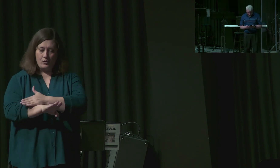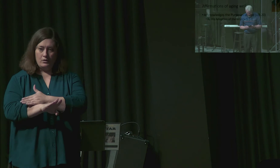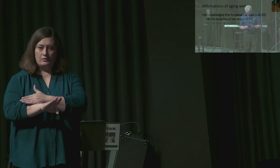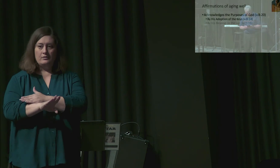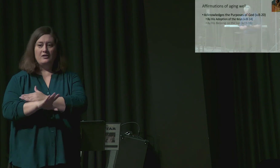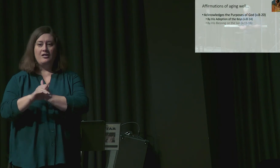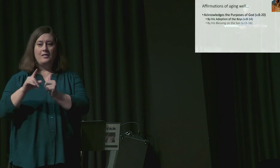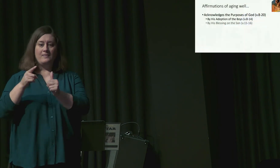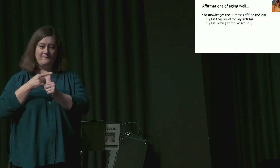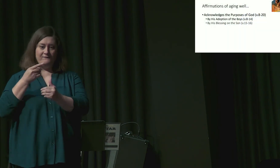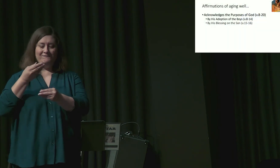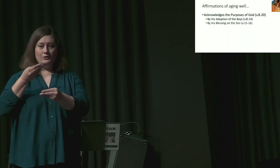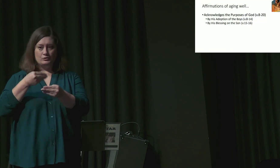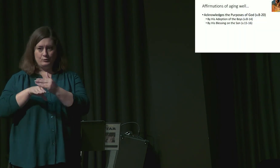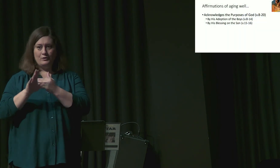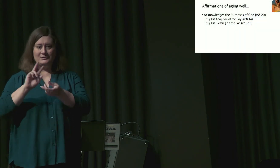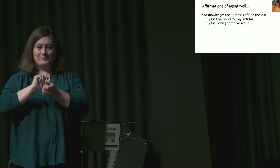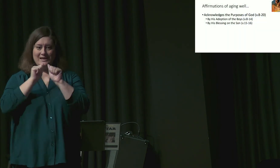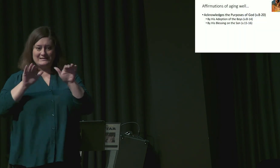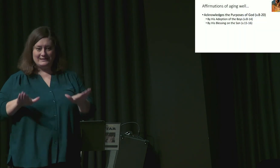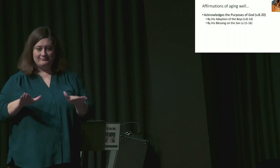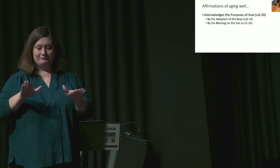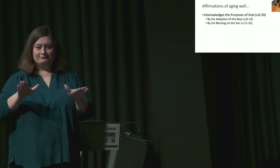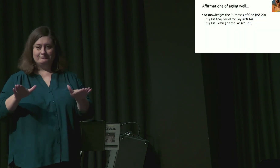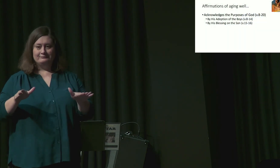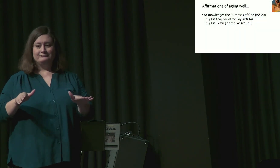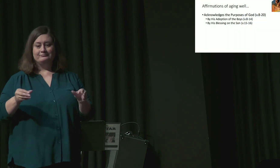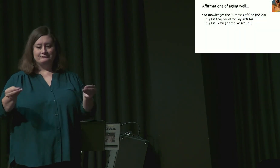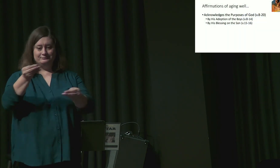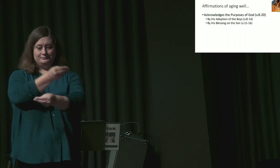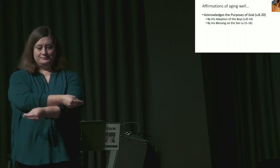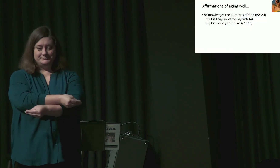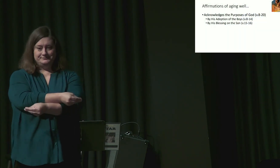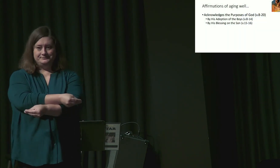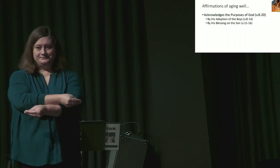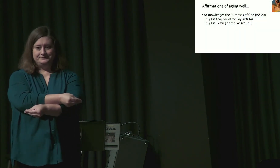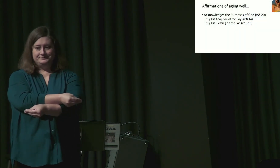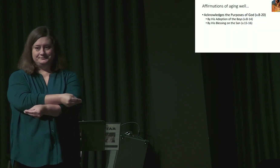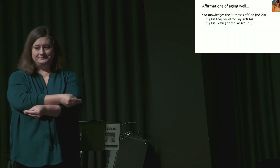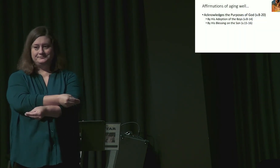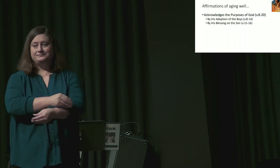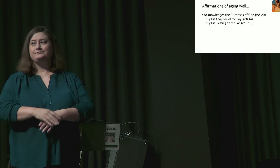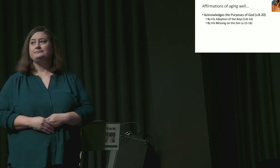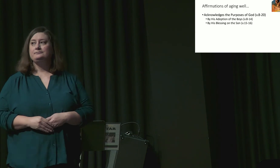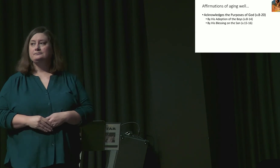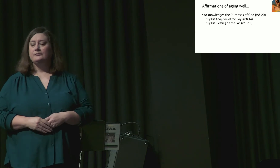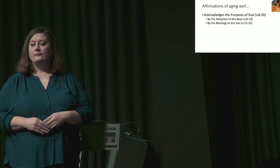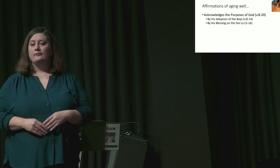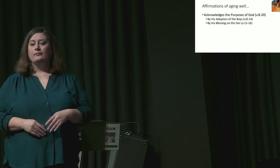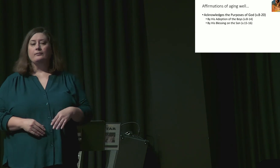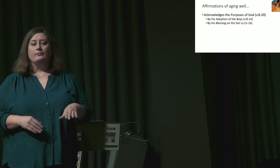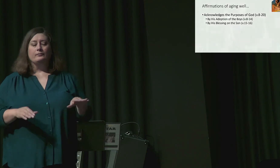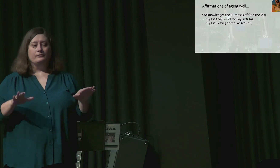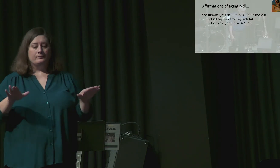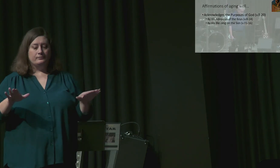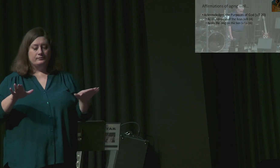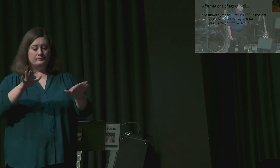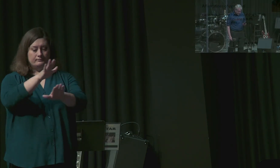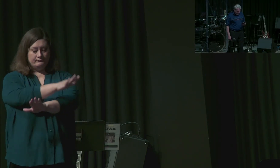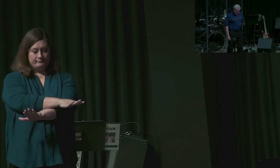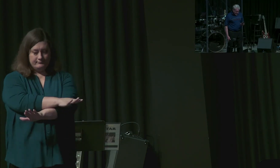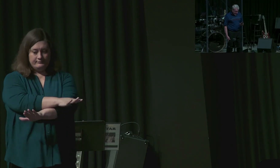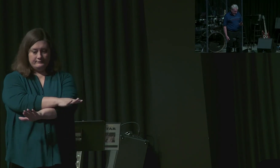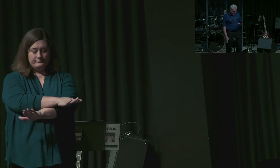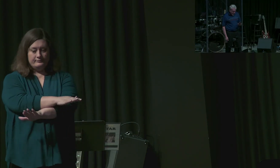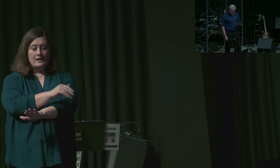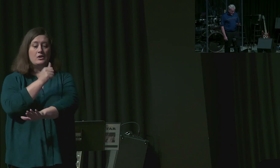blessing on the son. Then he blesses Joseph, verse 15 and 16. And he blessed